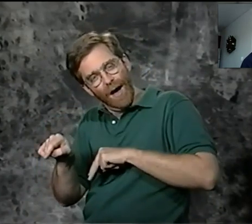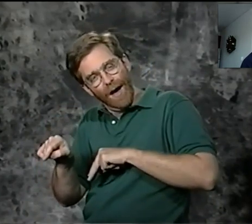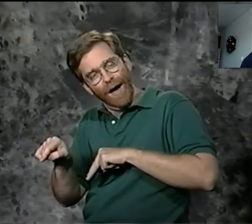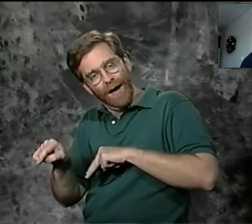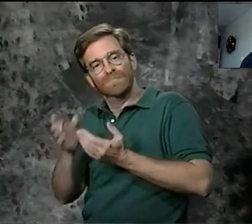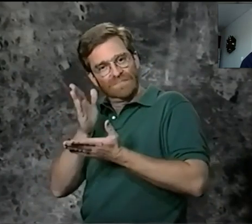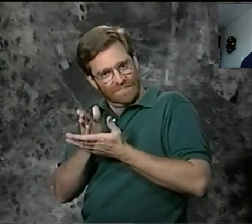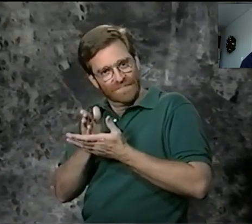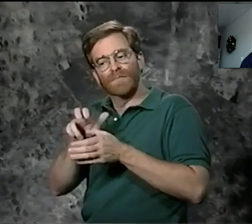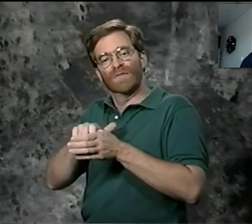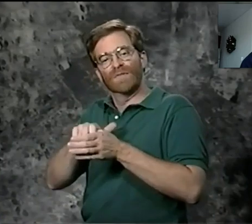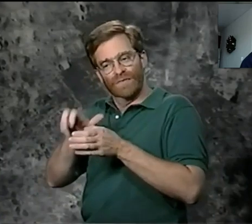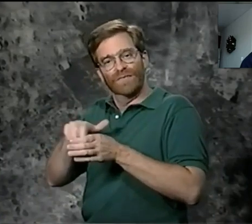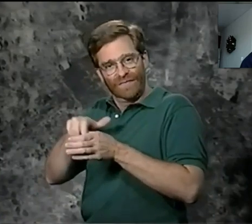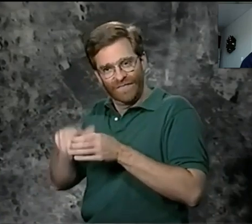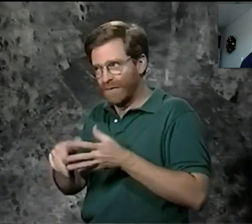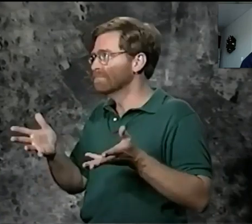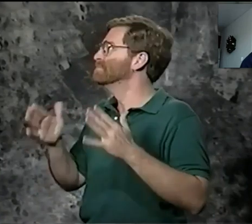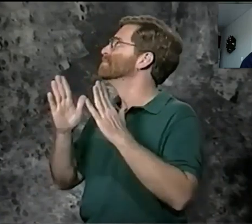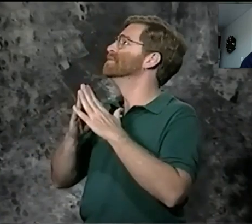And you're going all the way down, and you stop, get off,